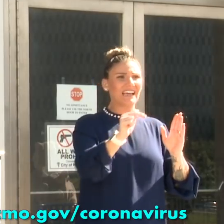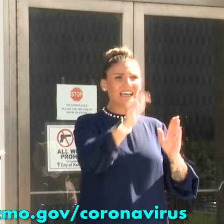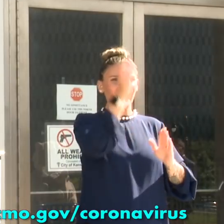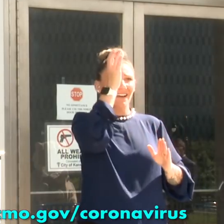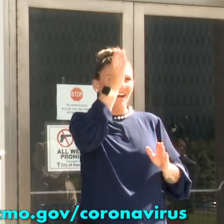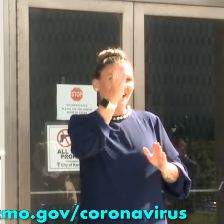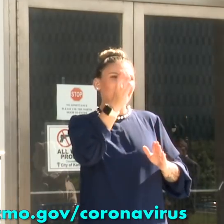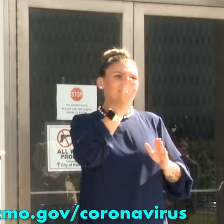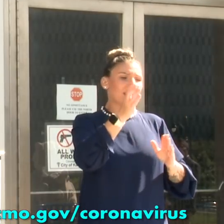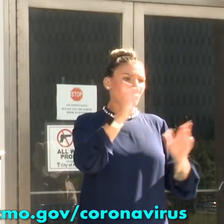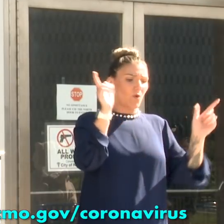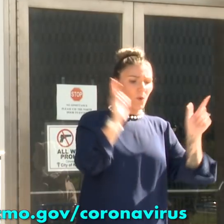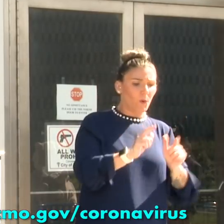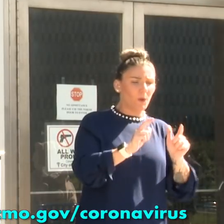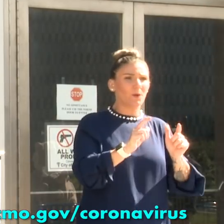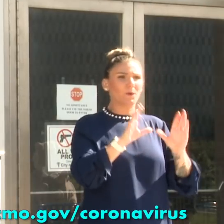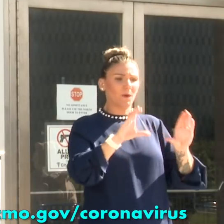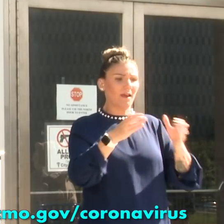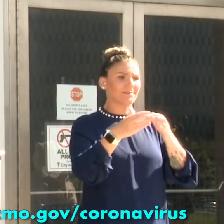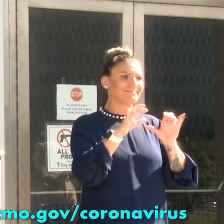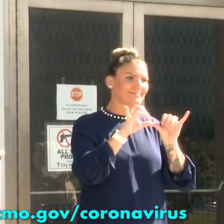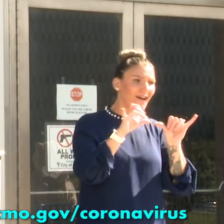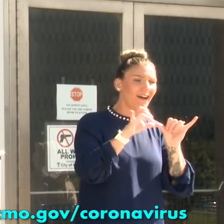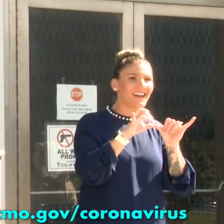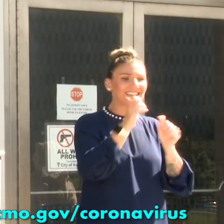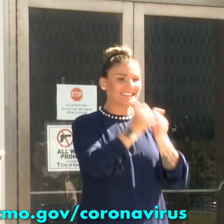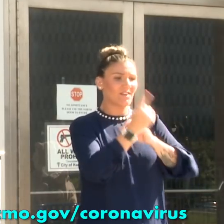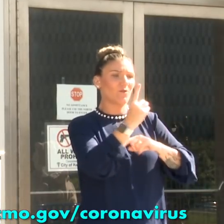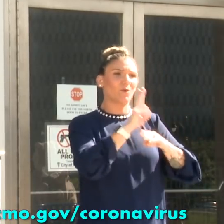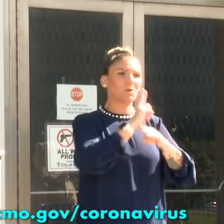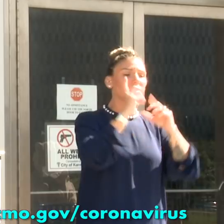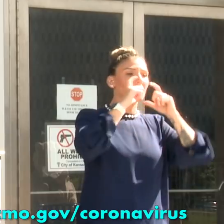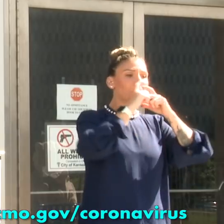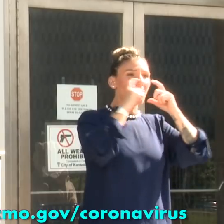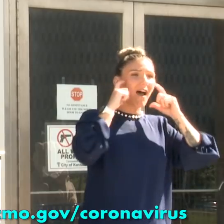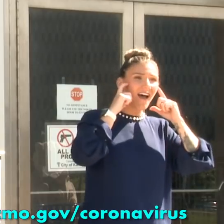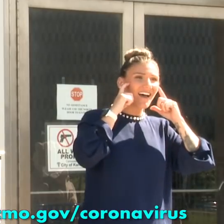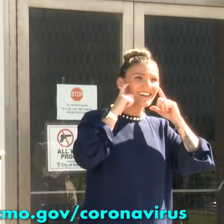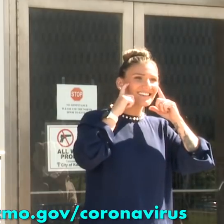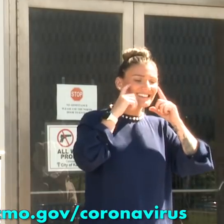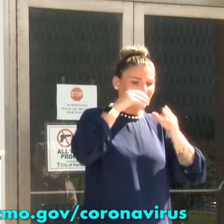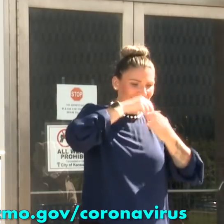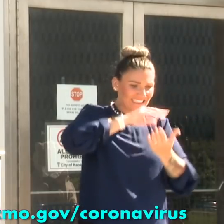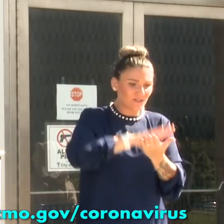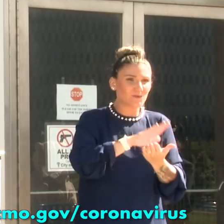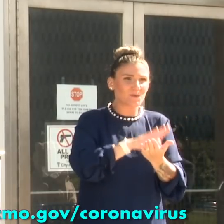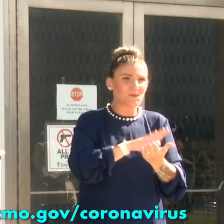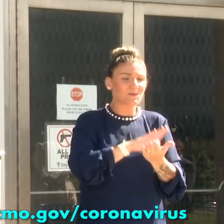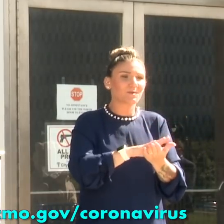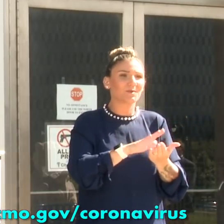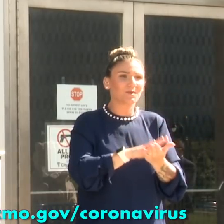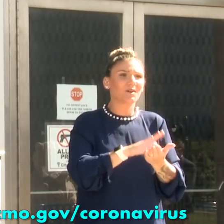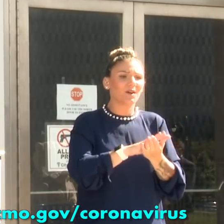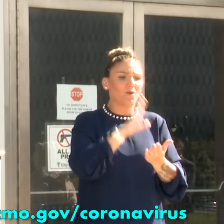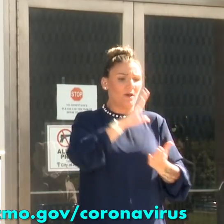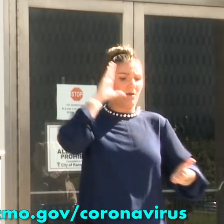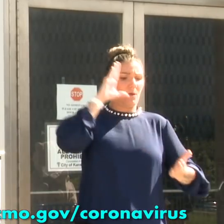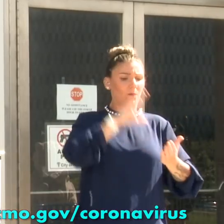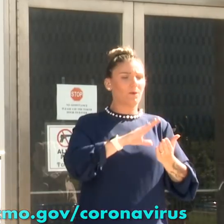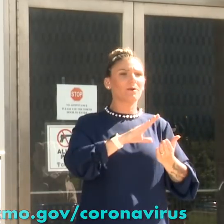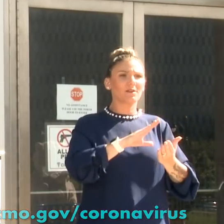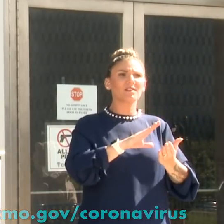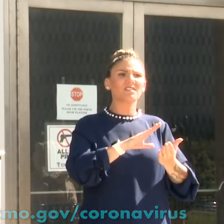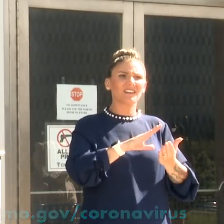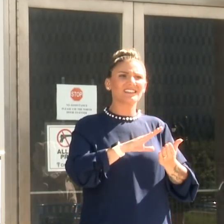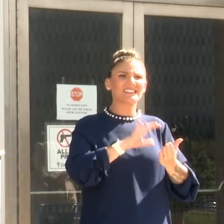the class size some, if everybody has to wear masks that are in the schools, it reduces some of